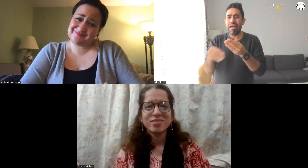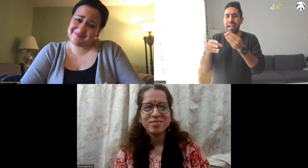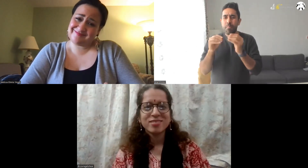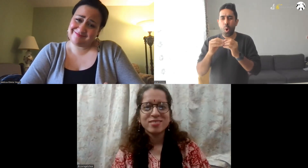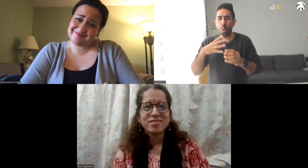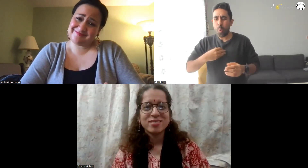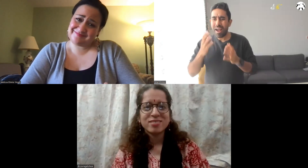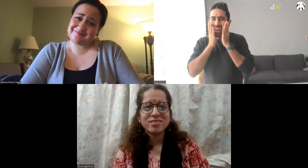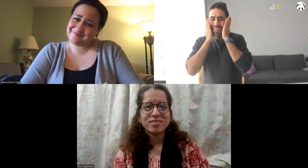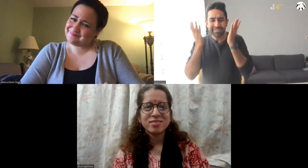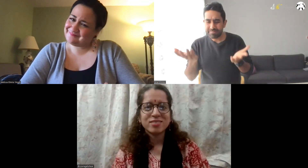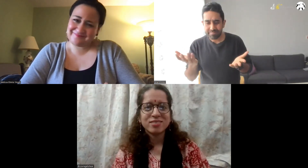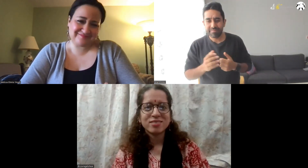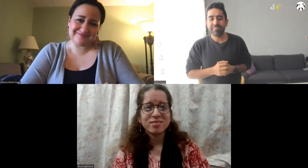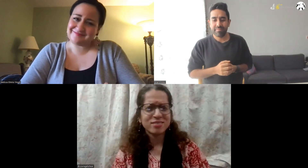look fairer.